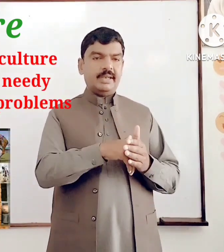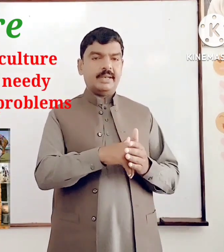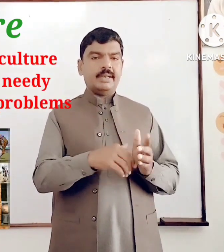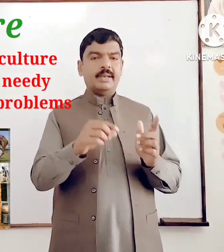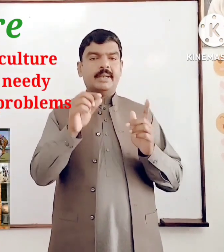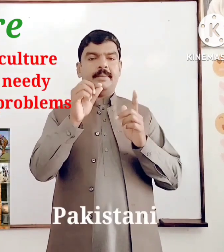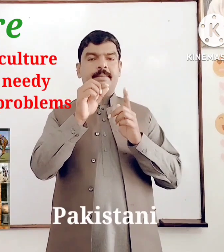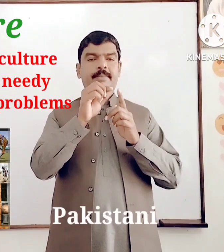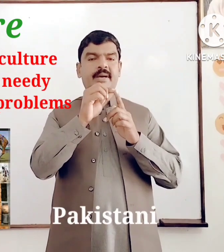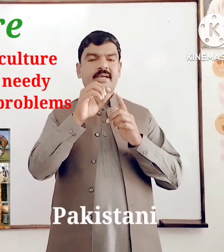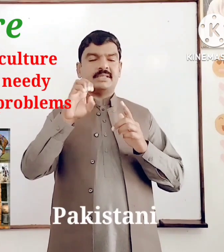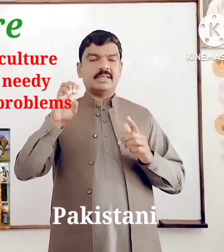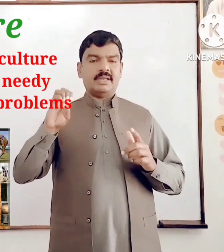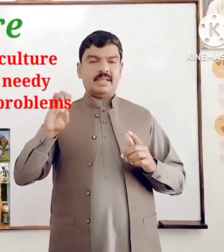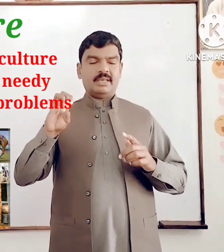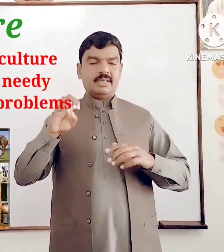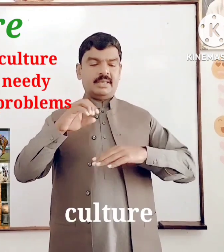In Pakistani